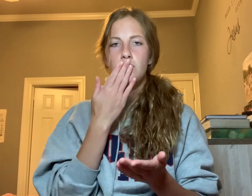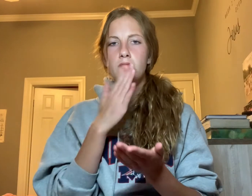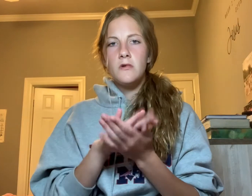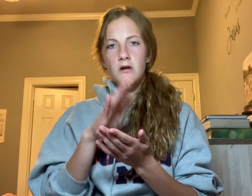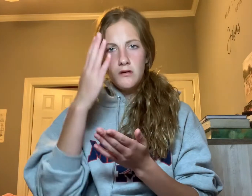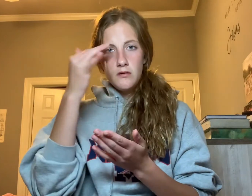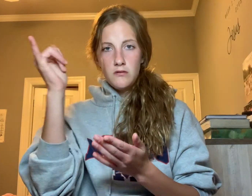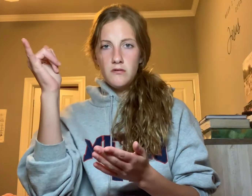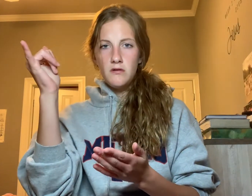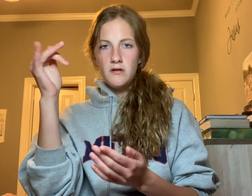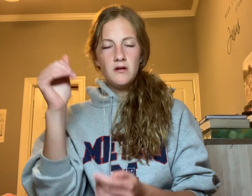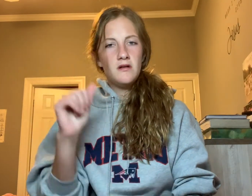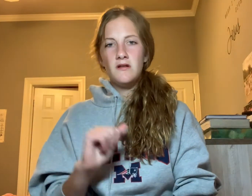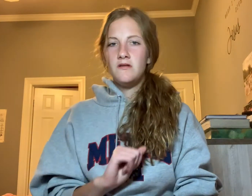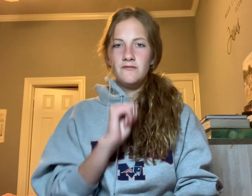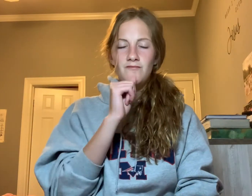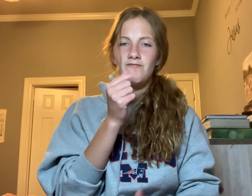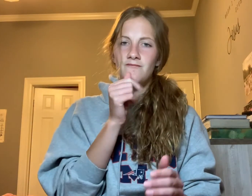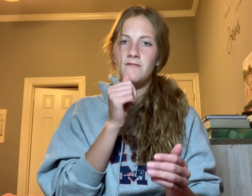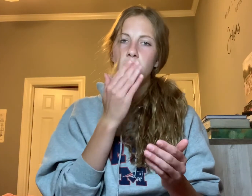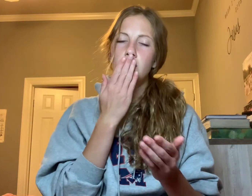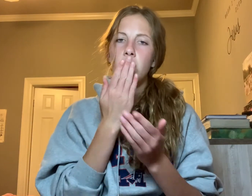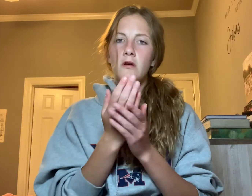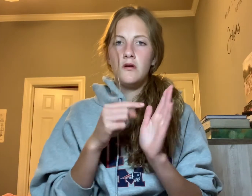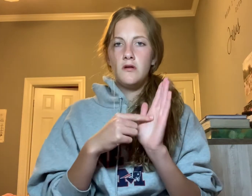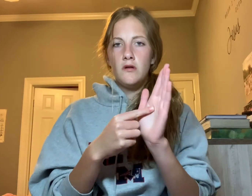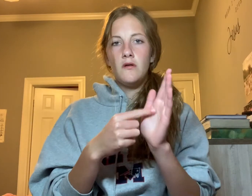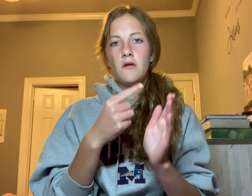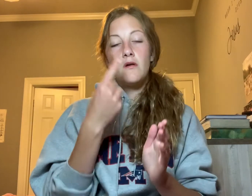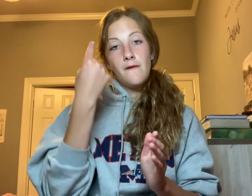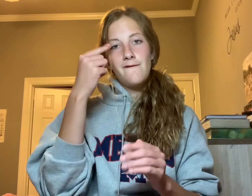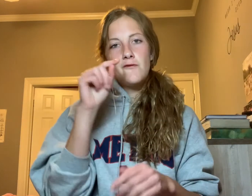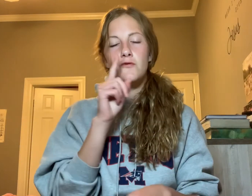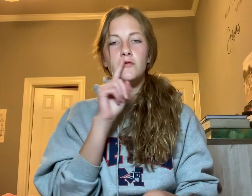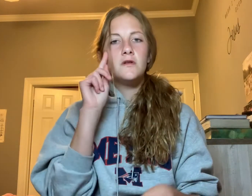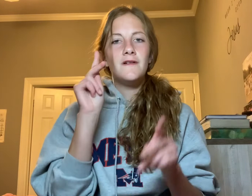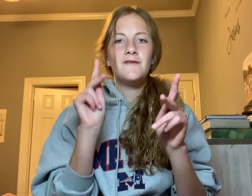And that's a problem because it's not good representation for the deaf individuals.